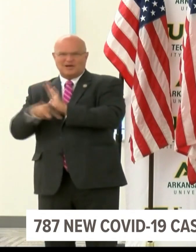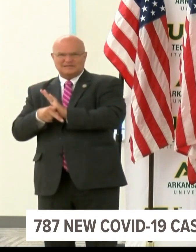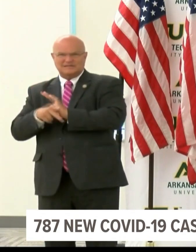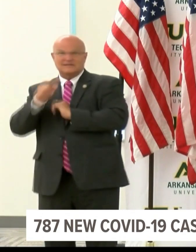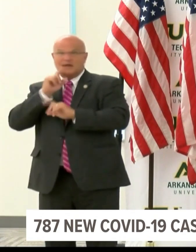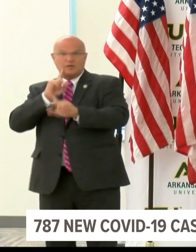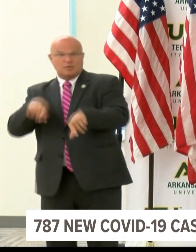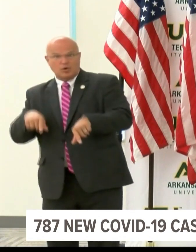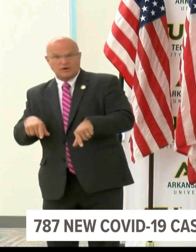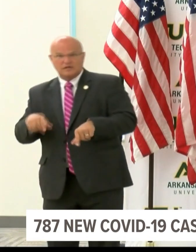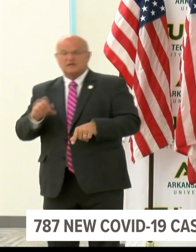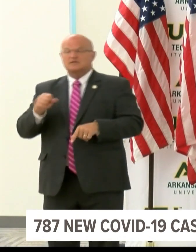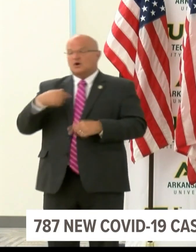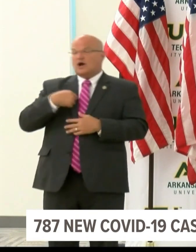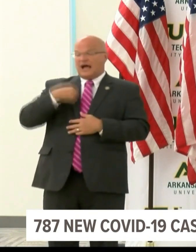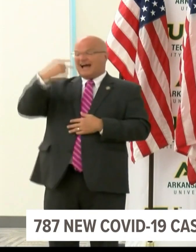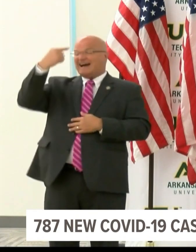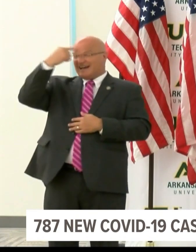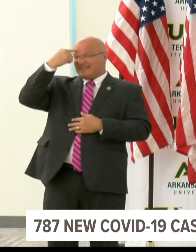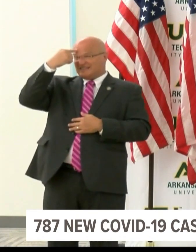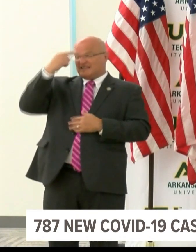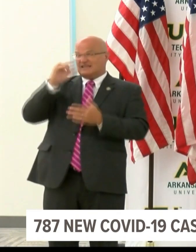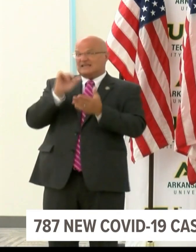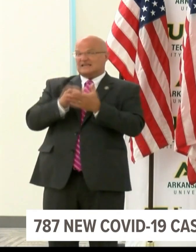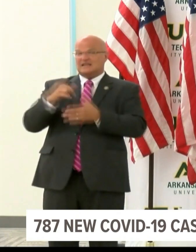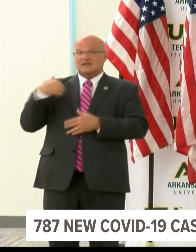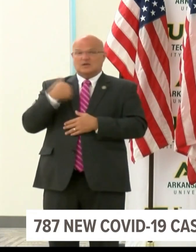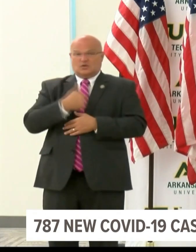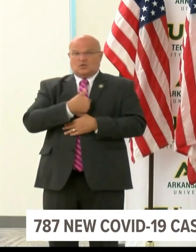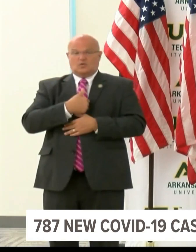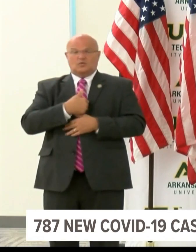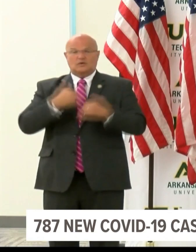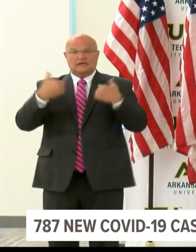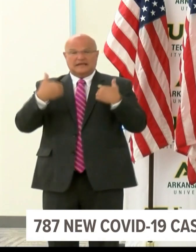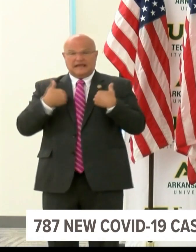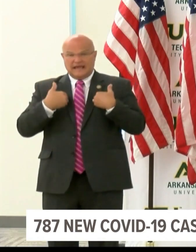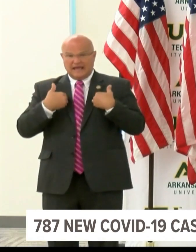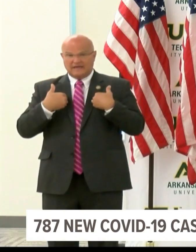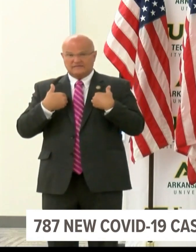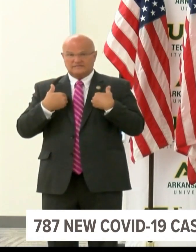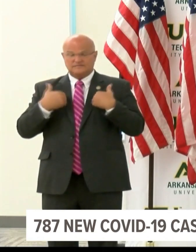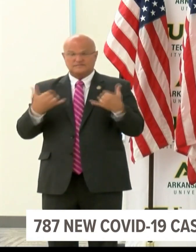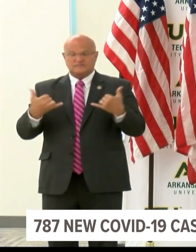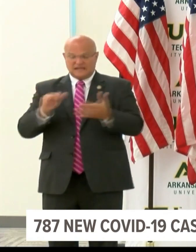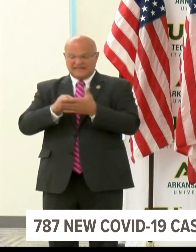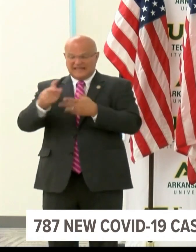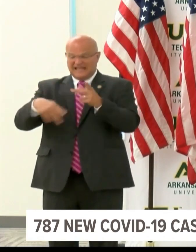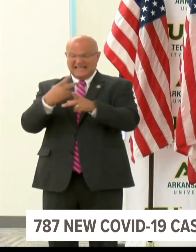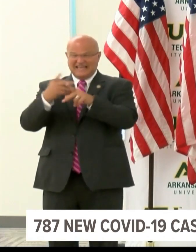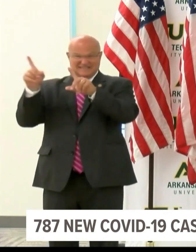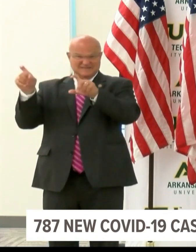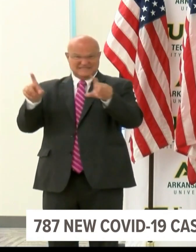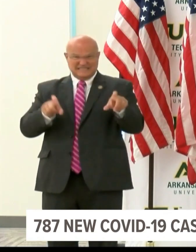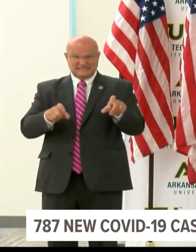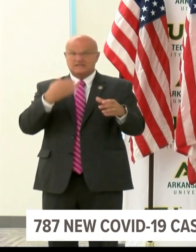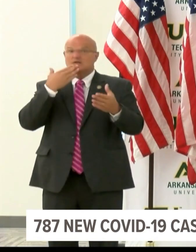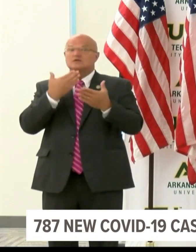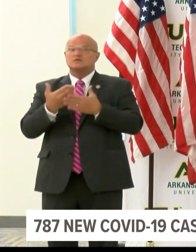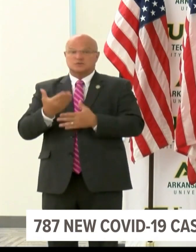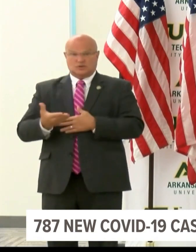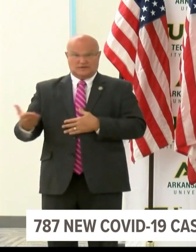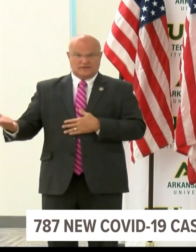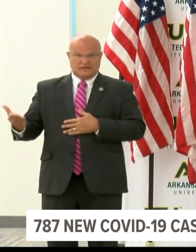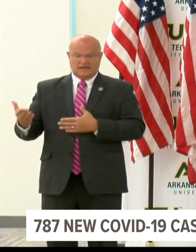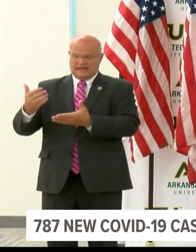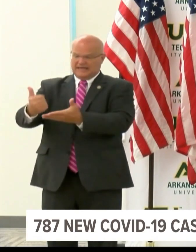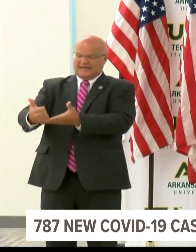not report. And so I think the fact that we have that kind of testing is a good thing, and